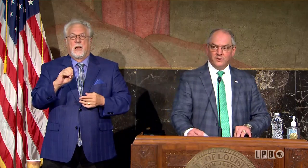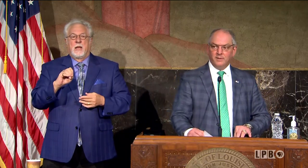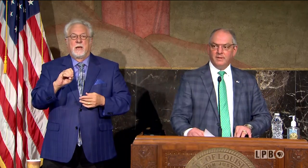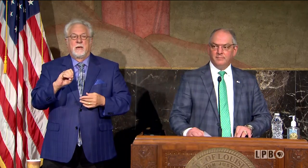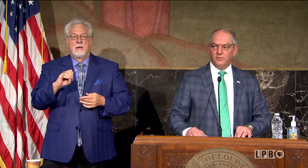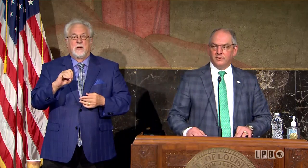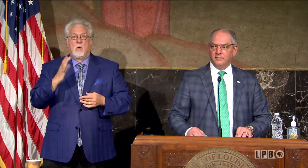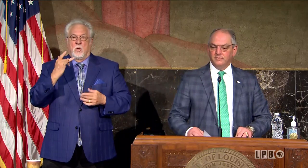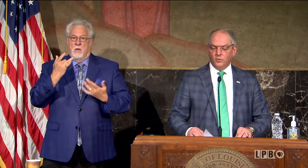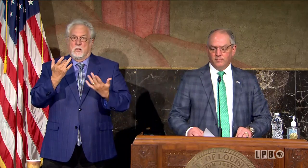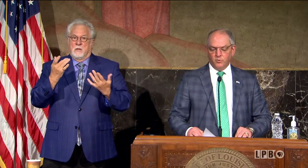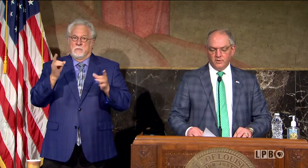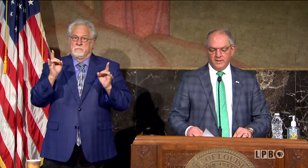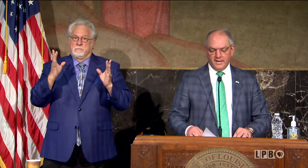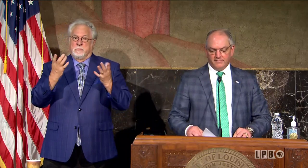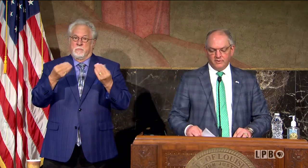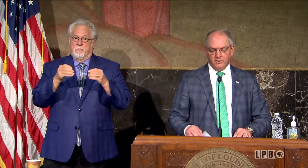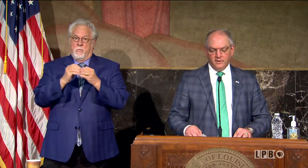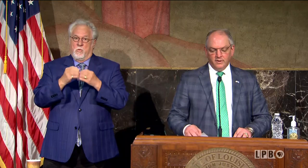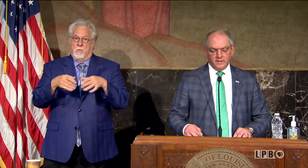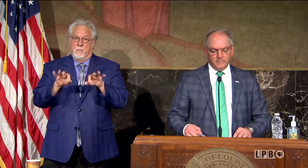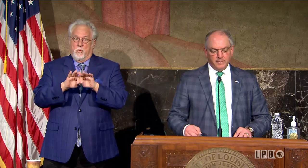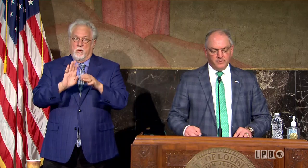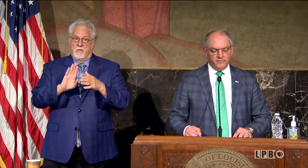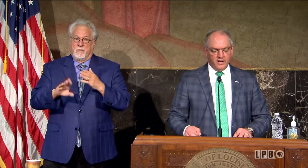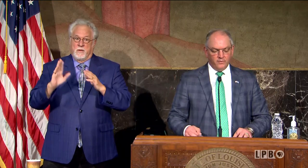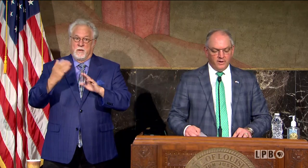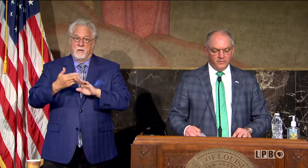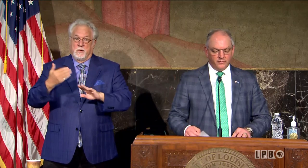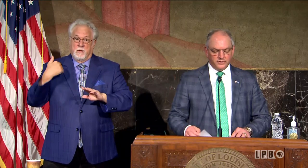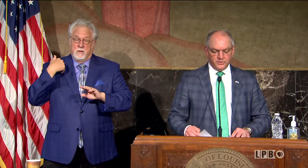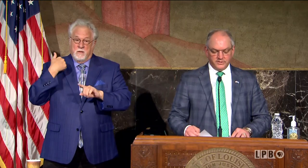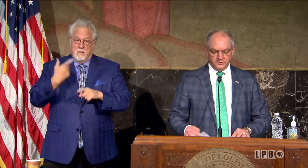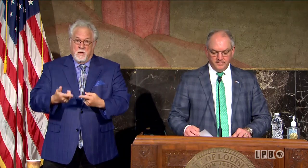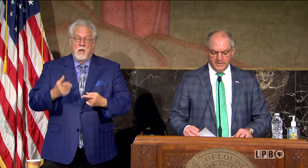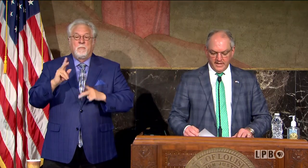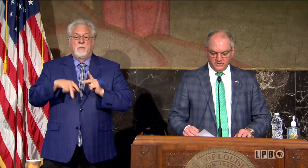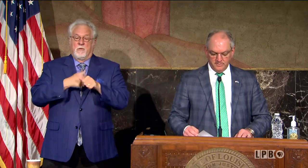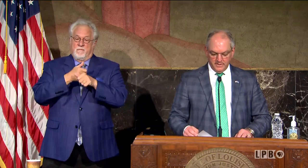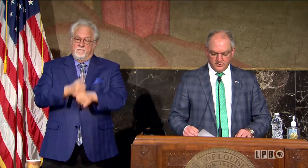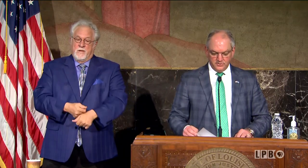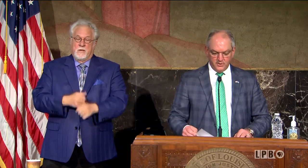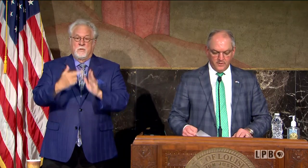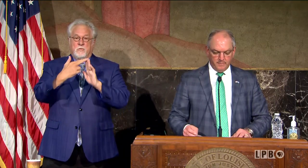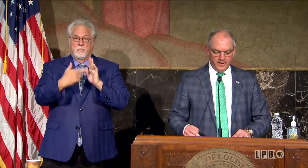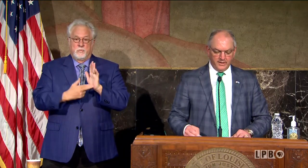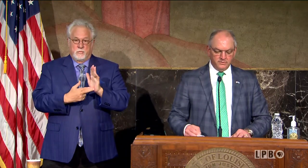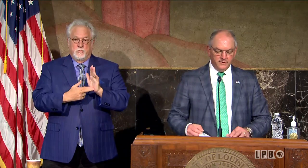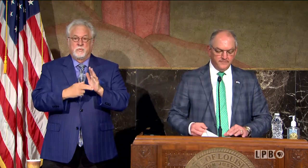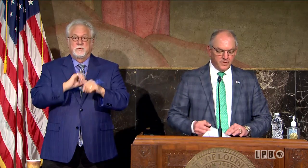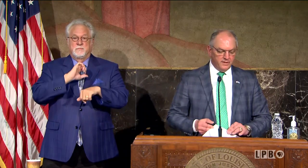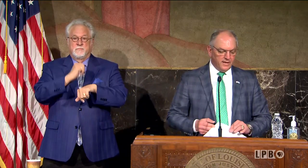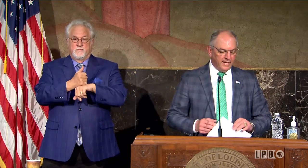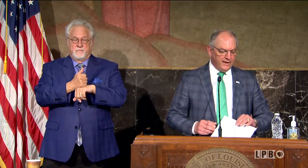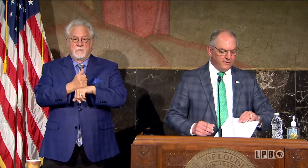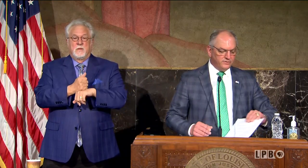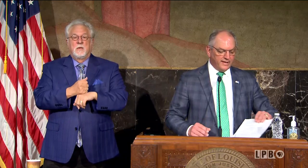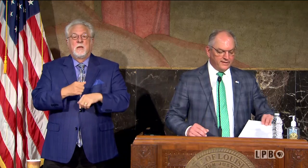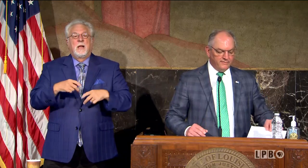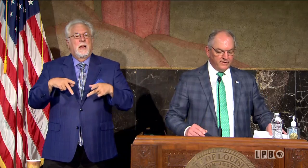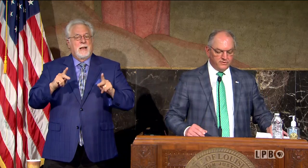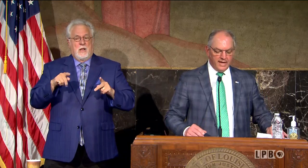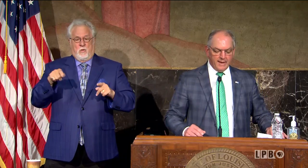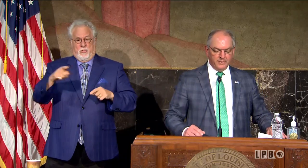it's incredibly important, more important than ever, that people follow all the restrictions and mitigation measures that are in place that allow